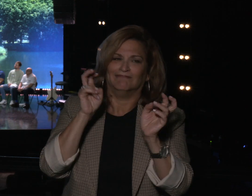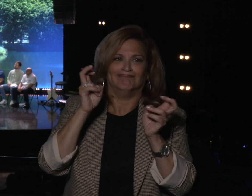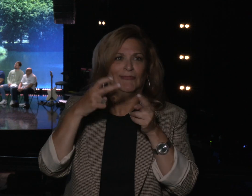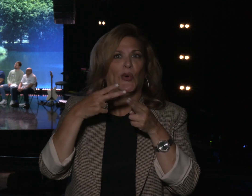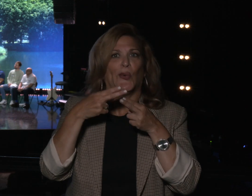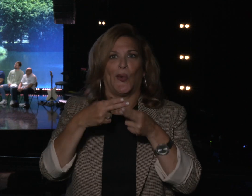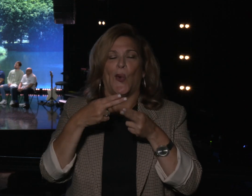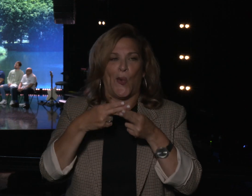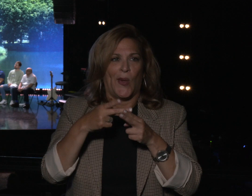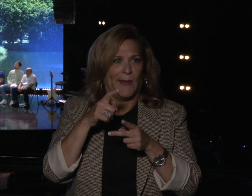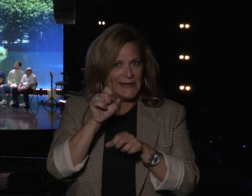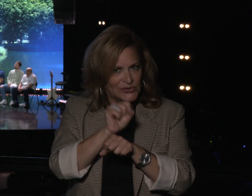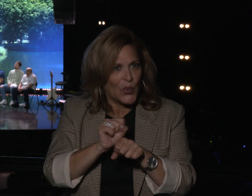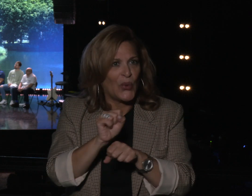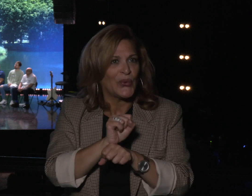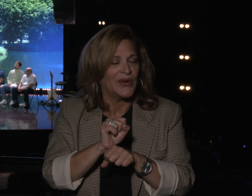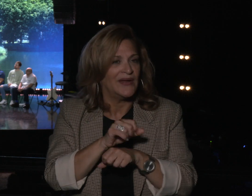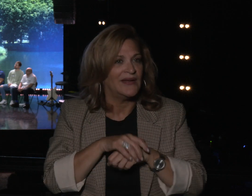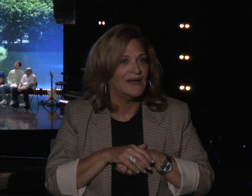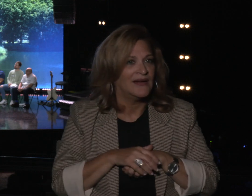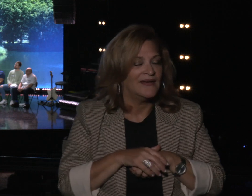these disciples' feet.